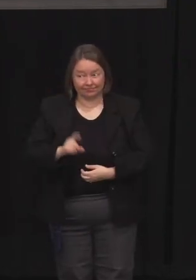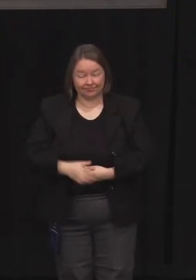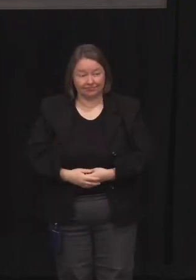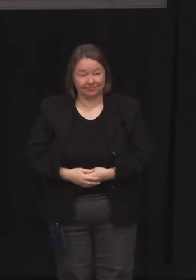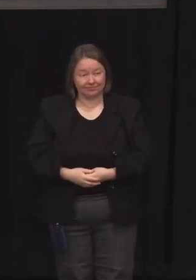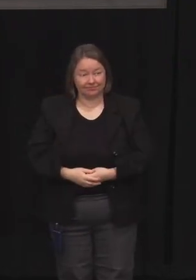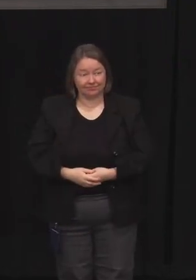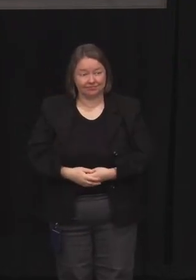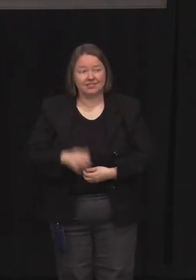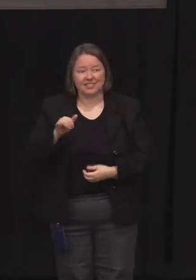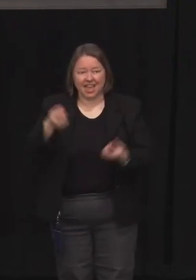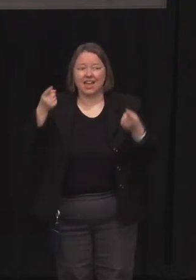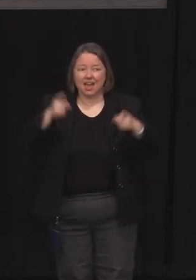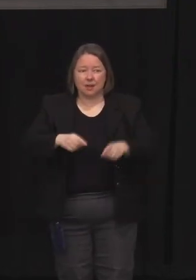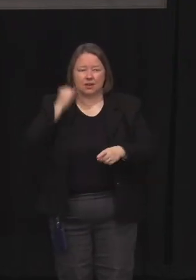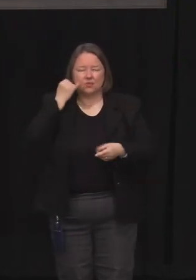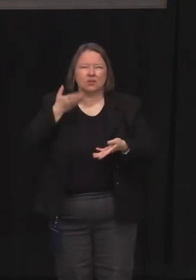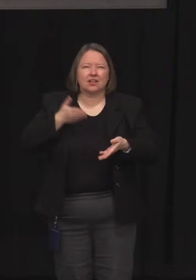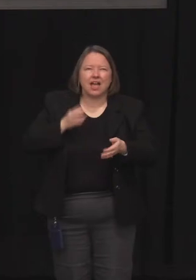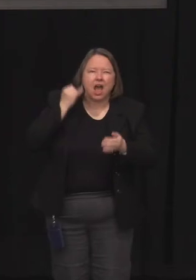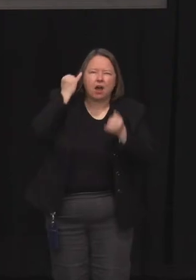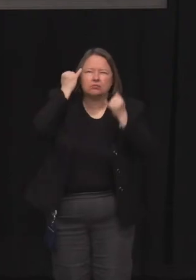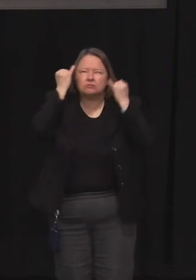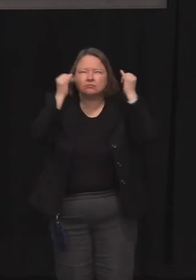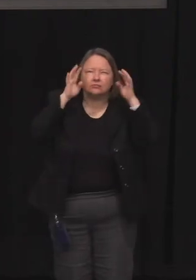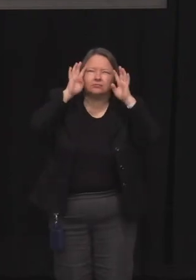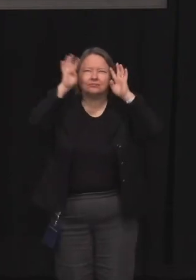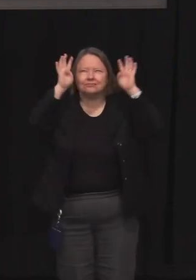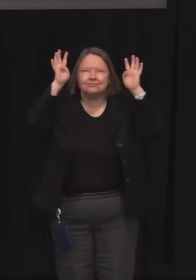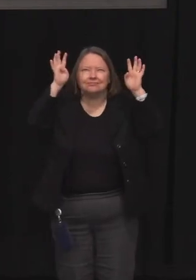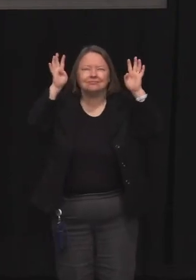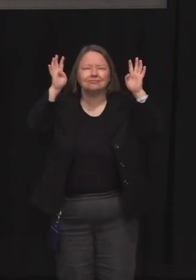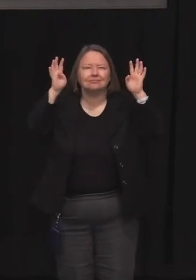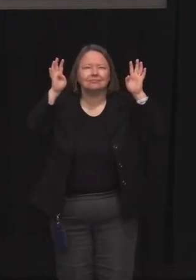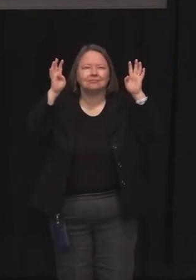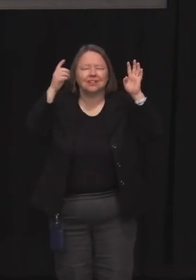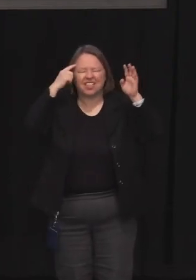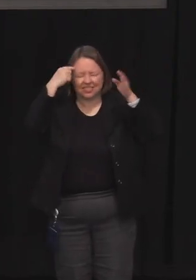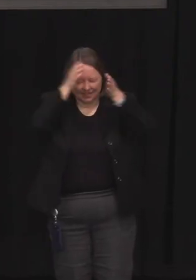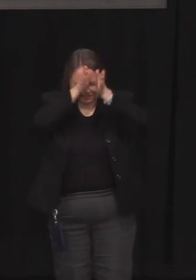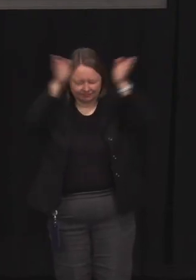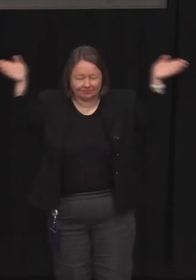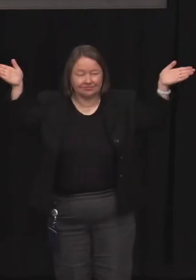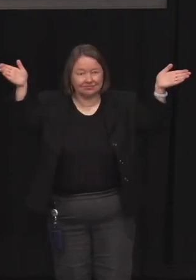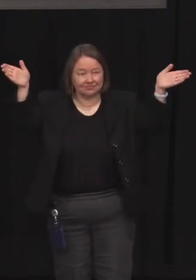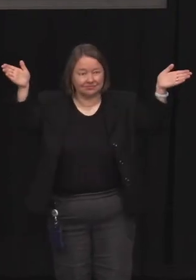Dreams happen when we let our imagination run wild, when we choose to think outside the box,